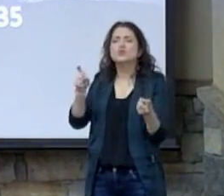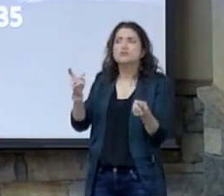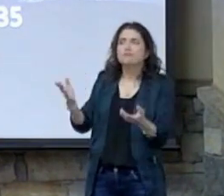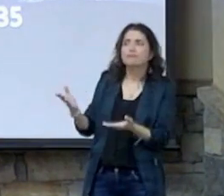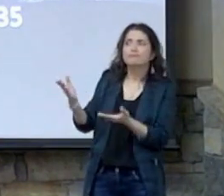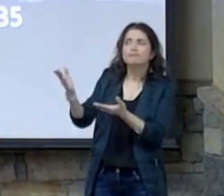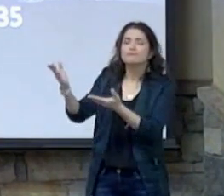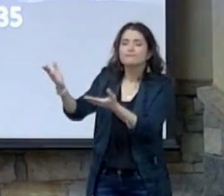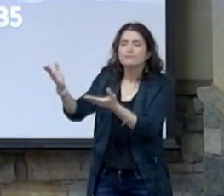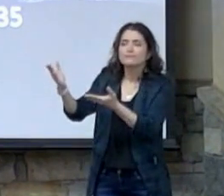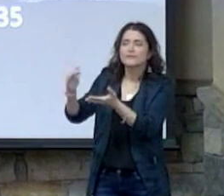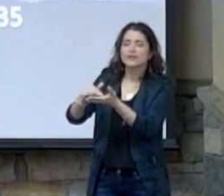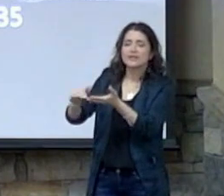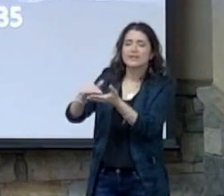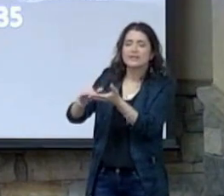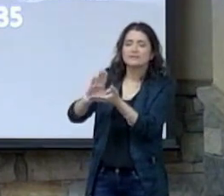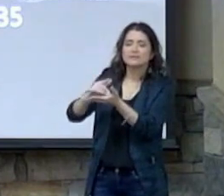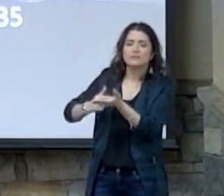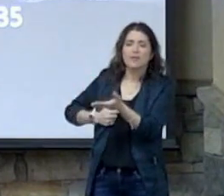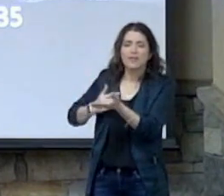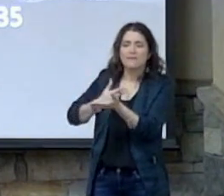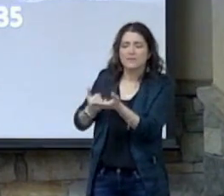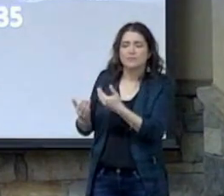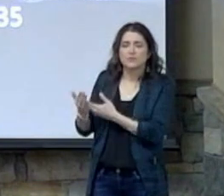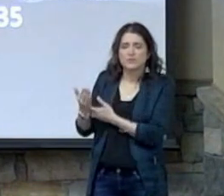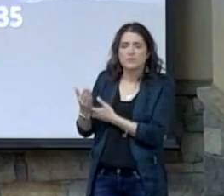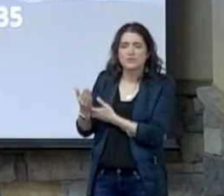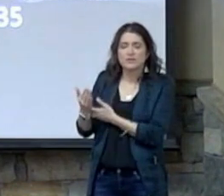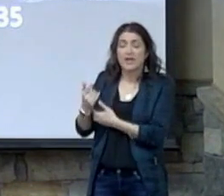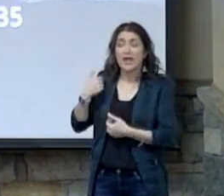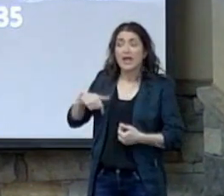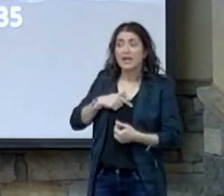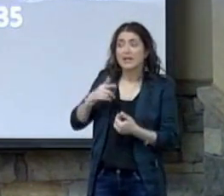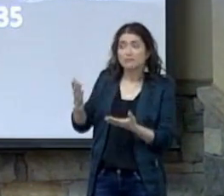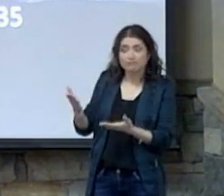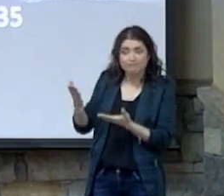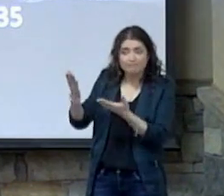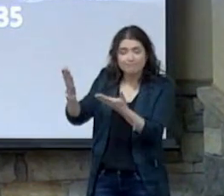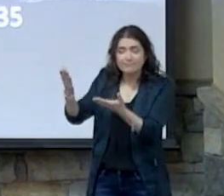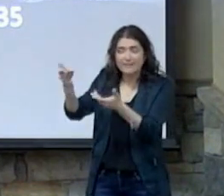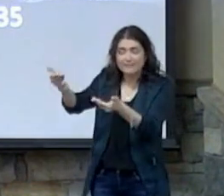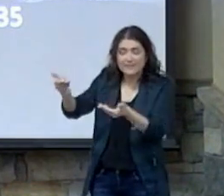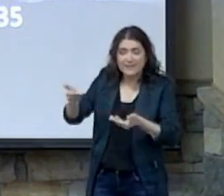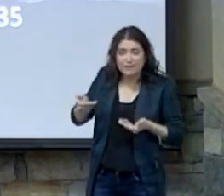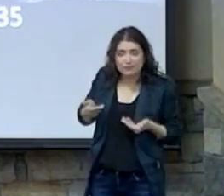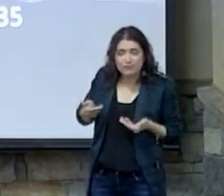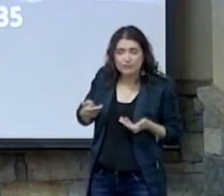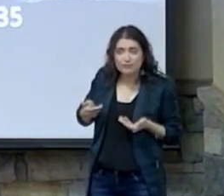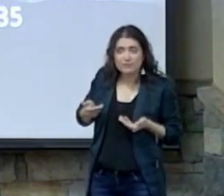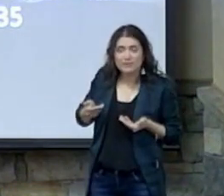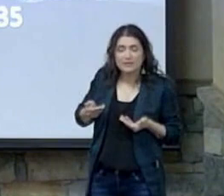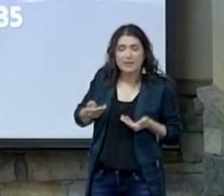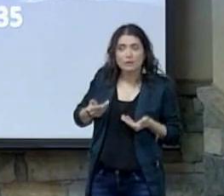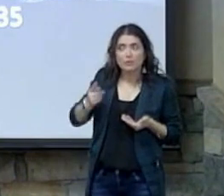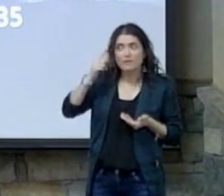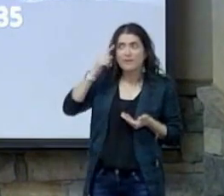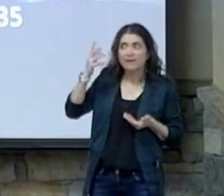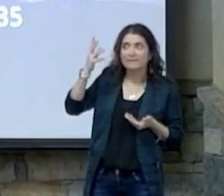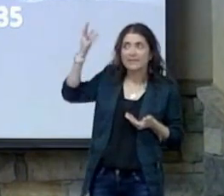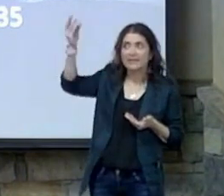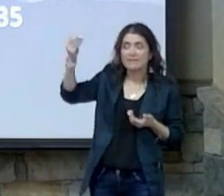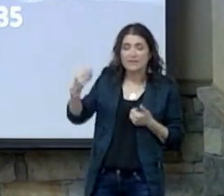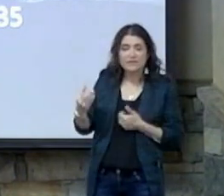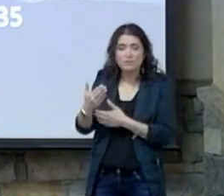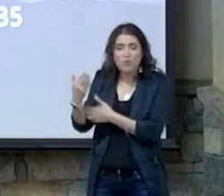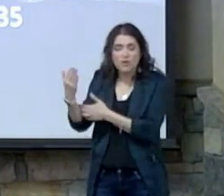to in your life this morning? And as we extend the invitation, as we think about leaving here this morning, maybe we can